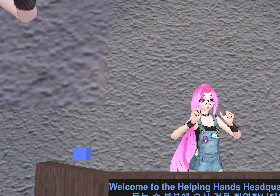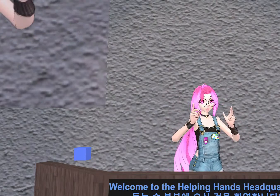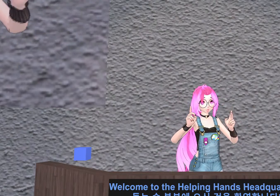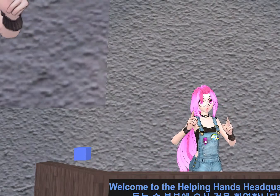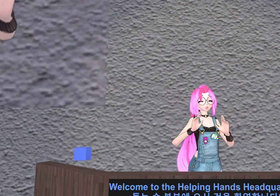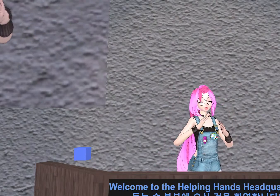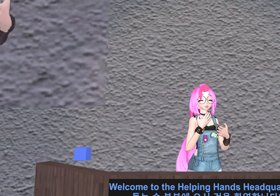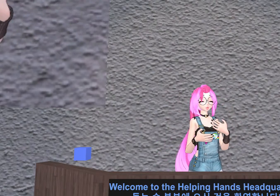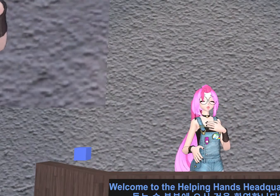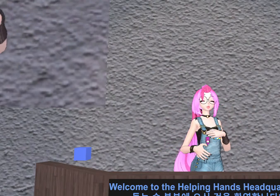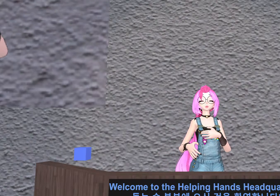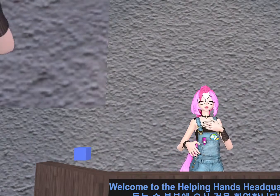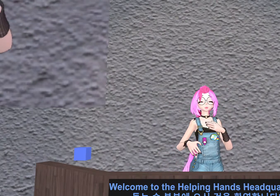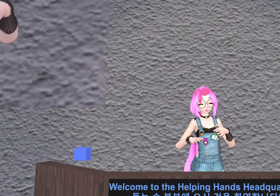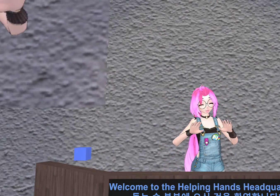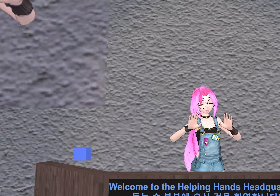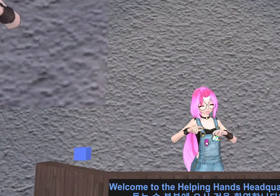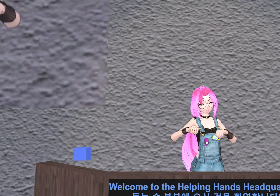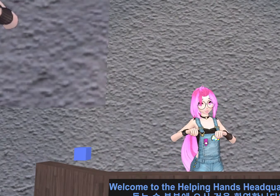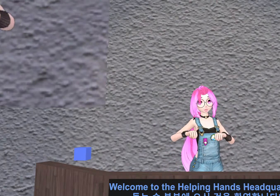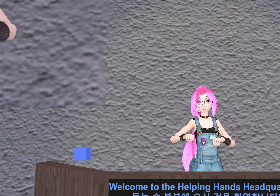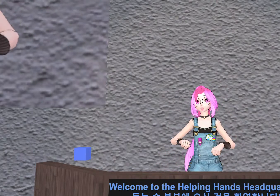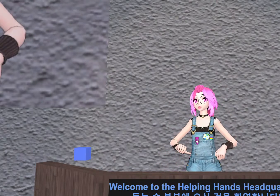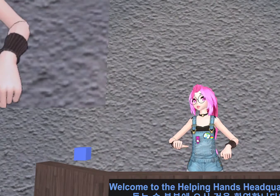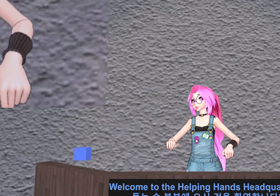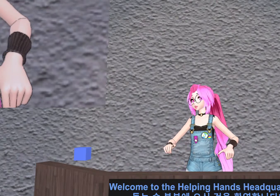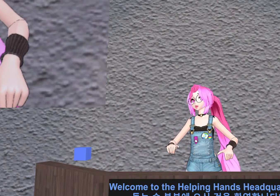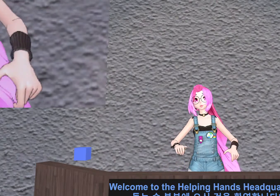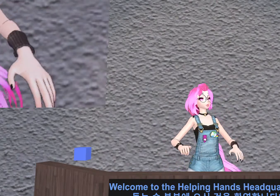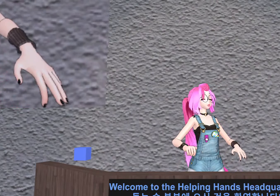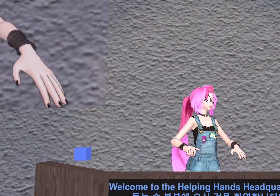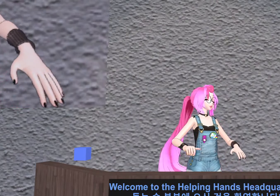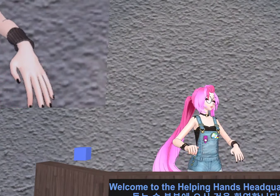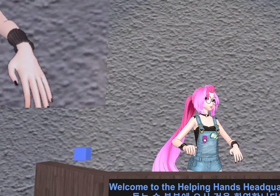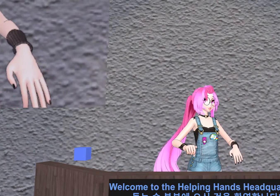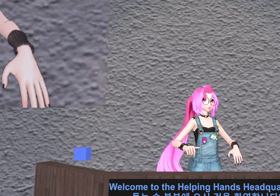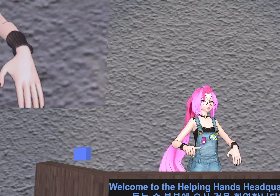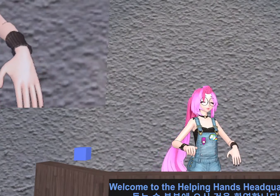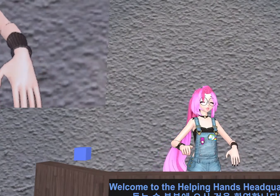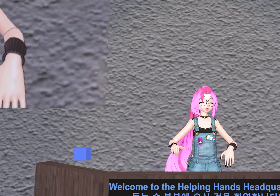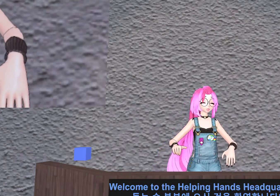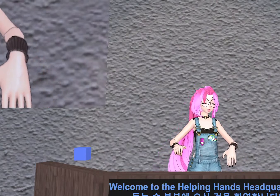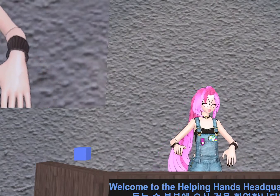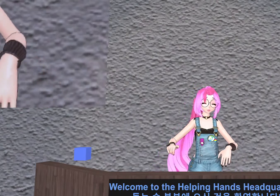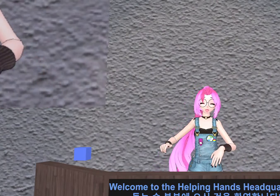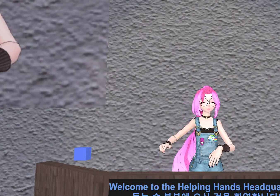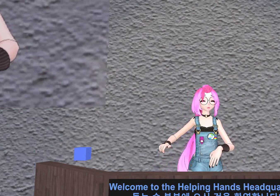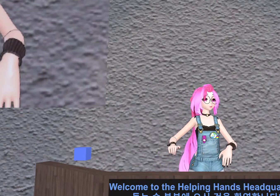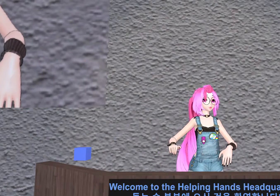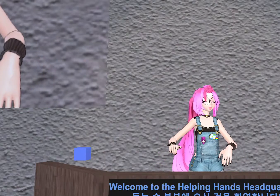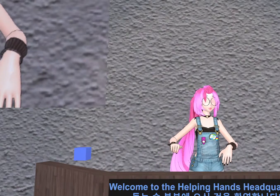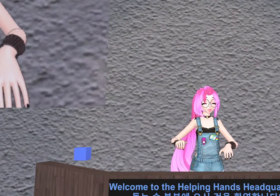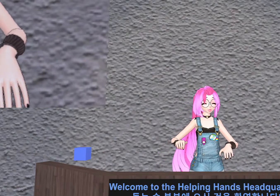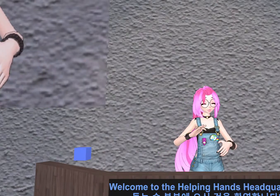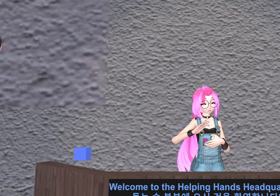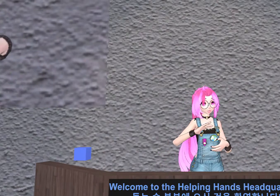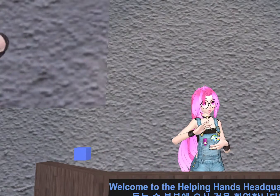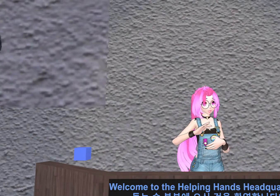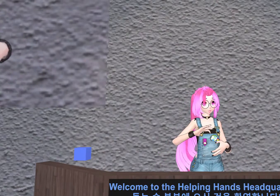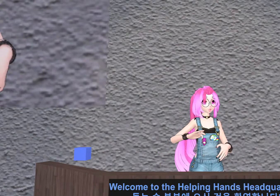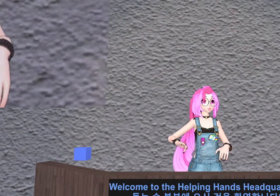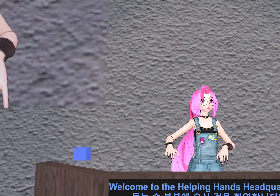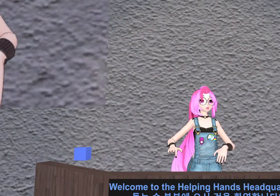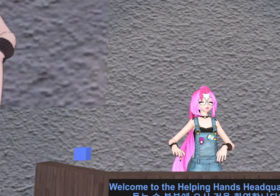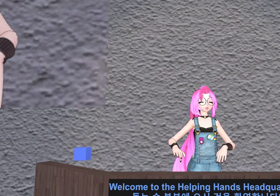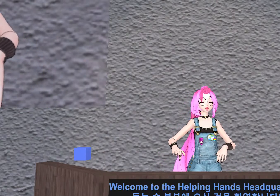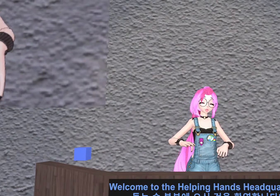vow. Okay, cool. You're accepted into the club. It's just, obviously